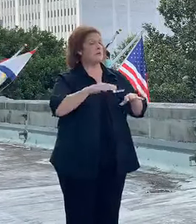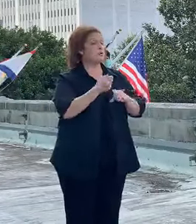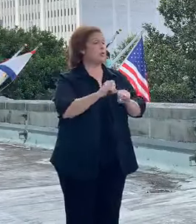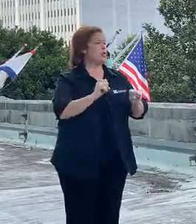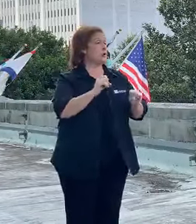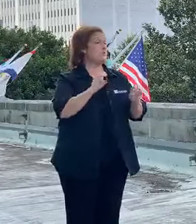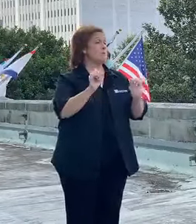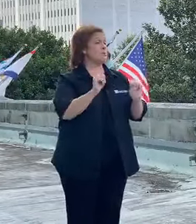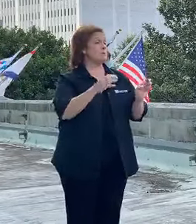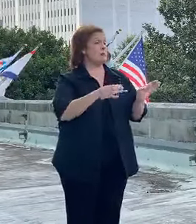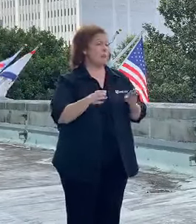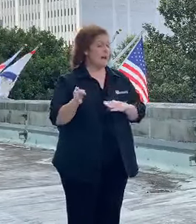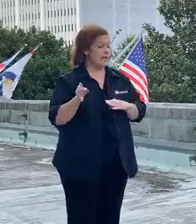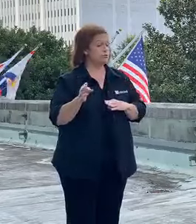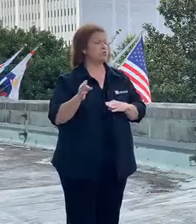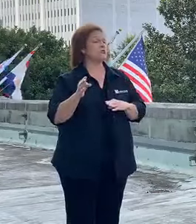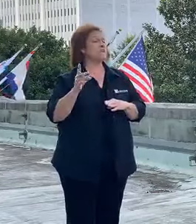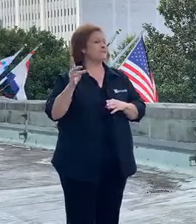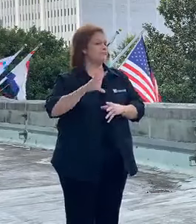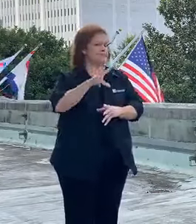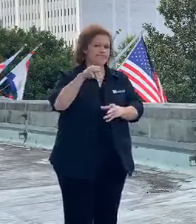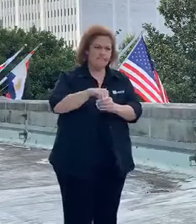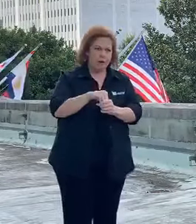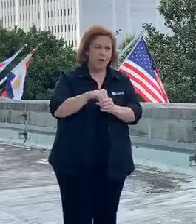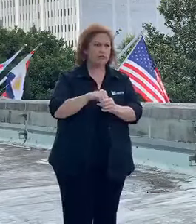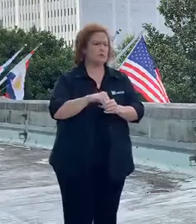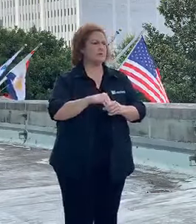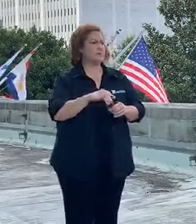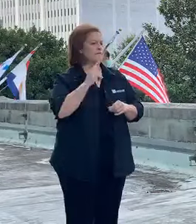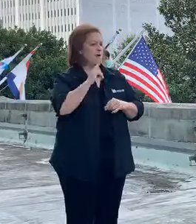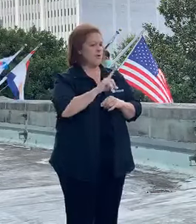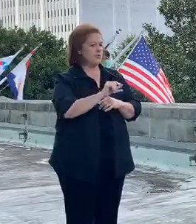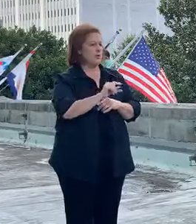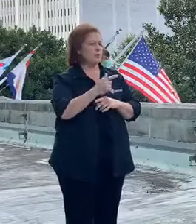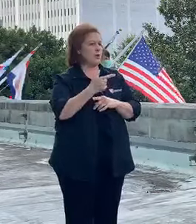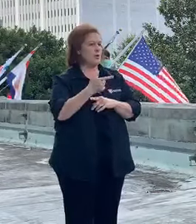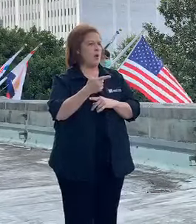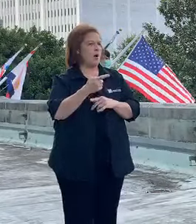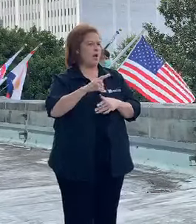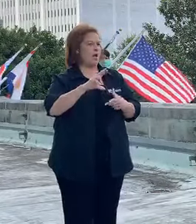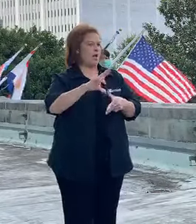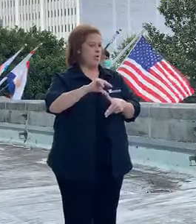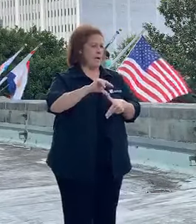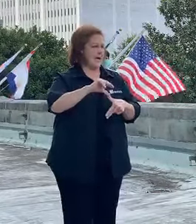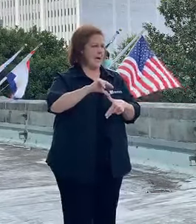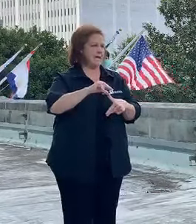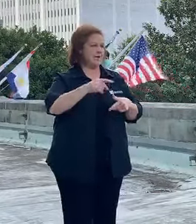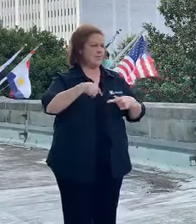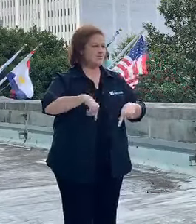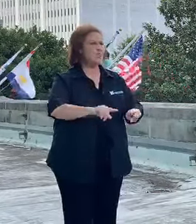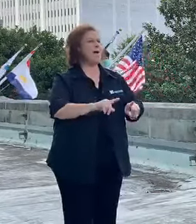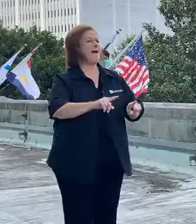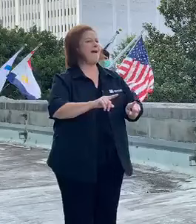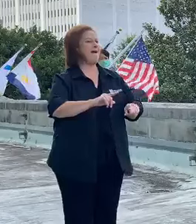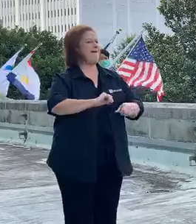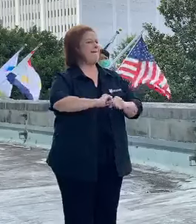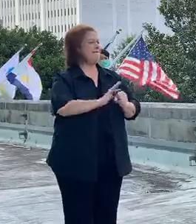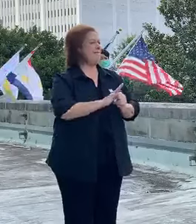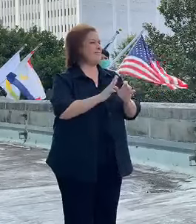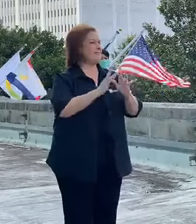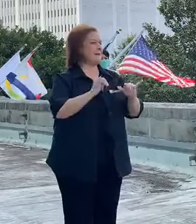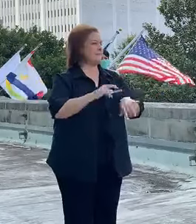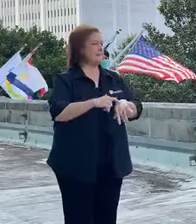Emergency Preparedness has been very engaged in preparing for the 2020 hurricane season in a COVID-19 landscape.